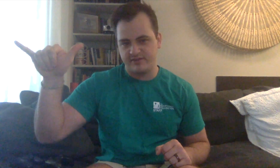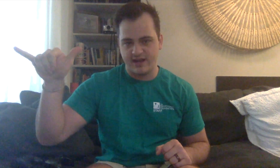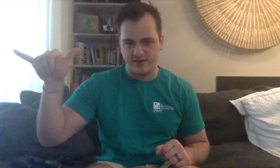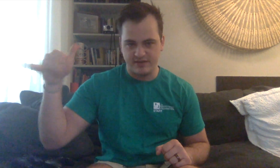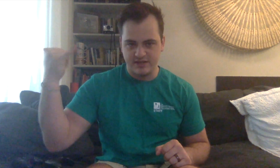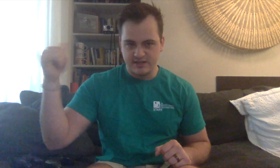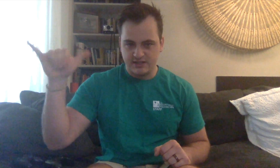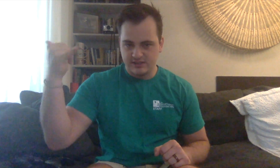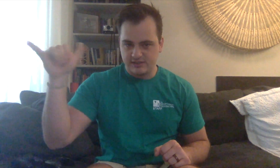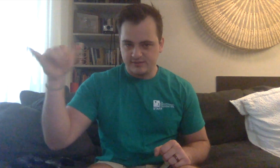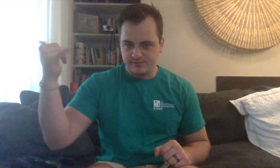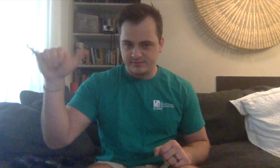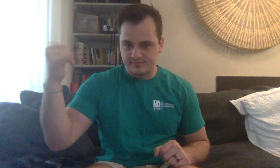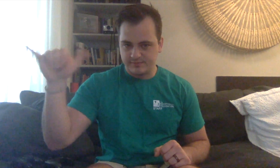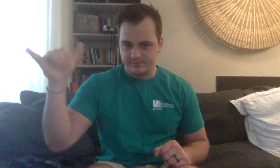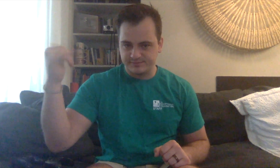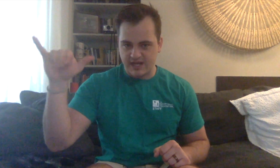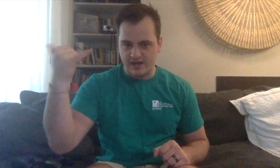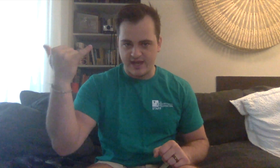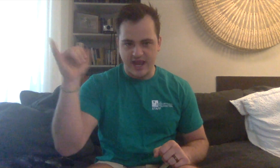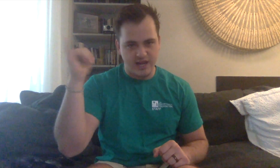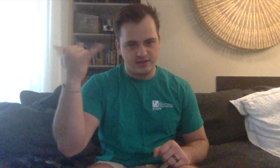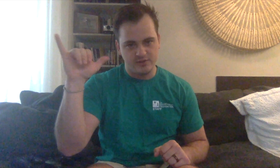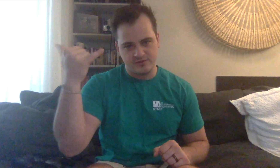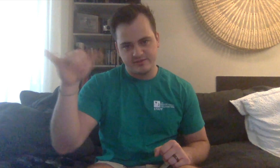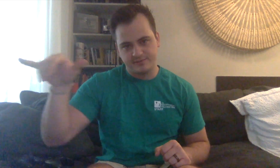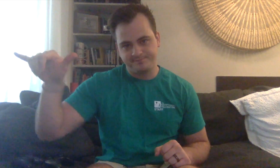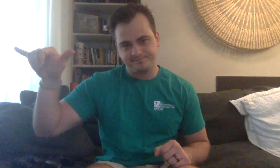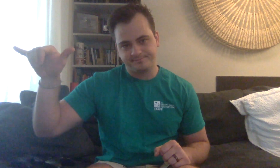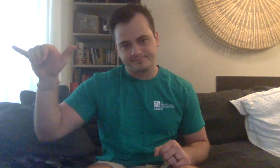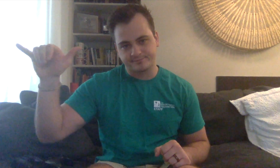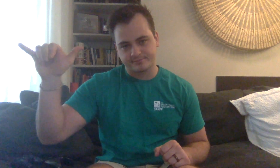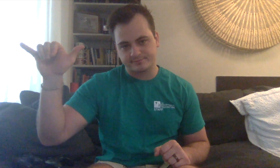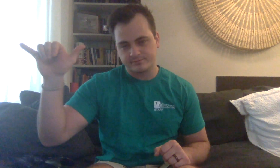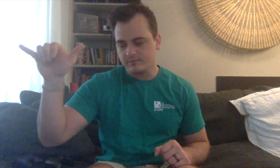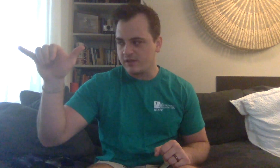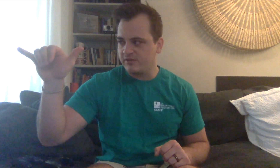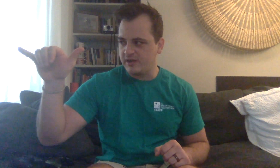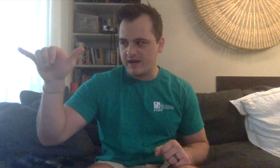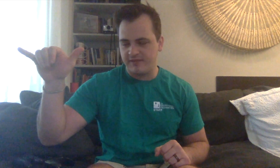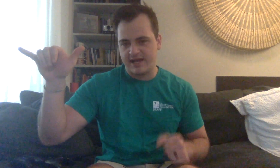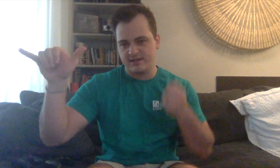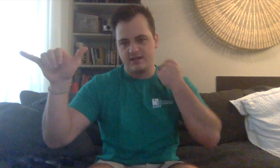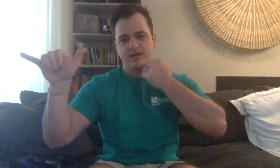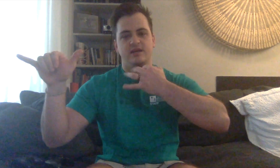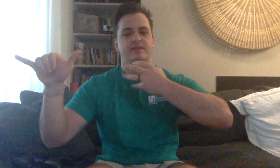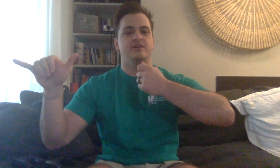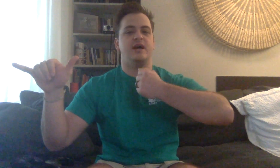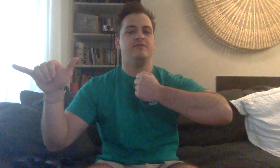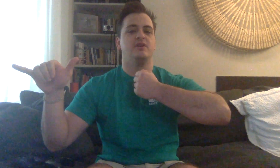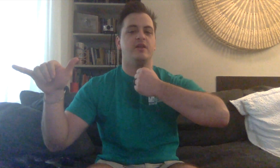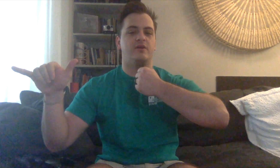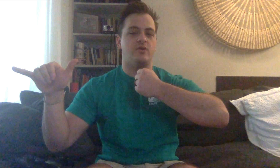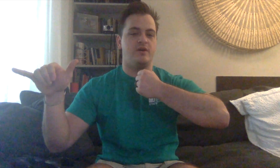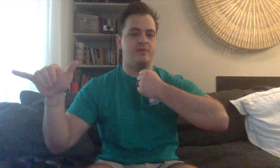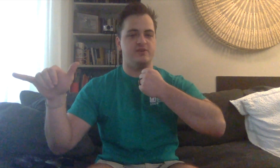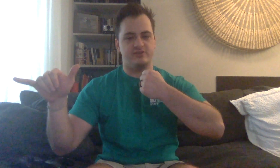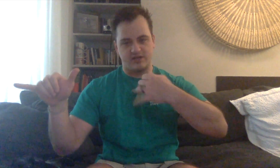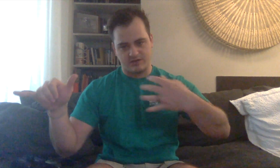down. Kind of like hanging loose. So you have that. Then you have your other arm, and you're just going to